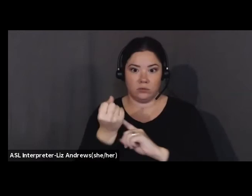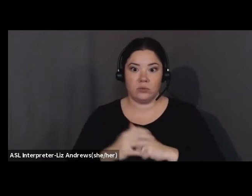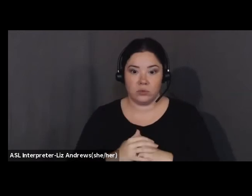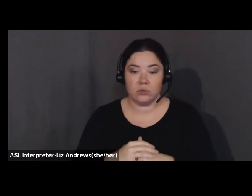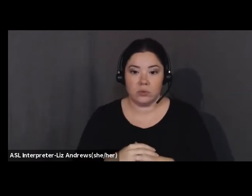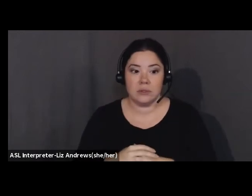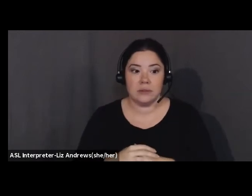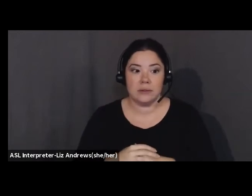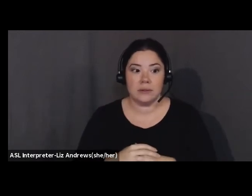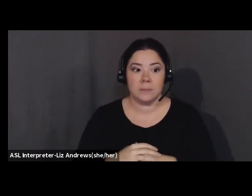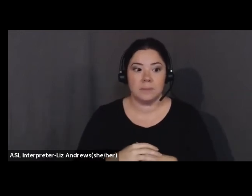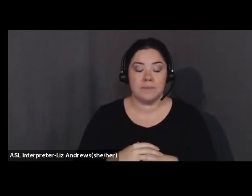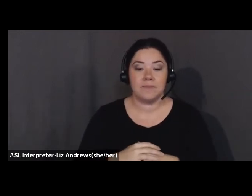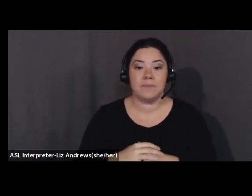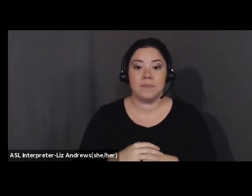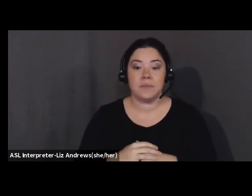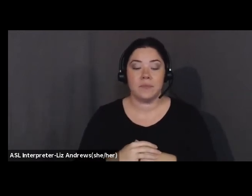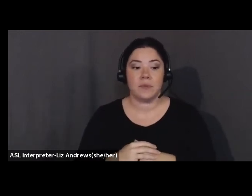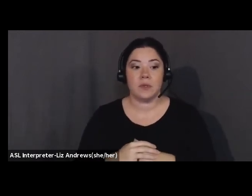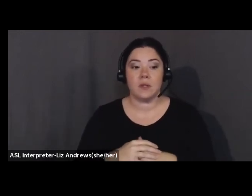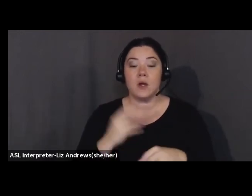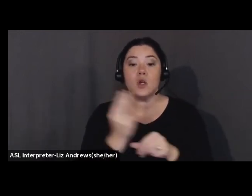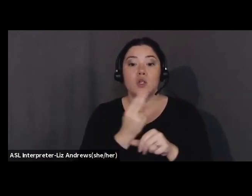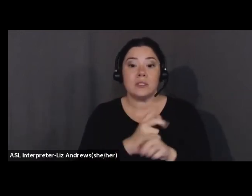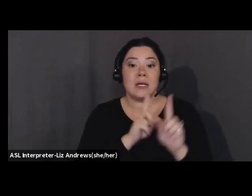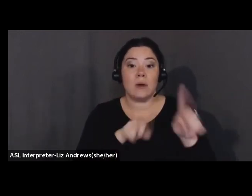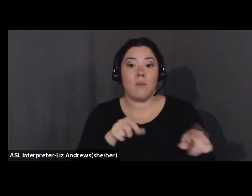According to a report from